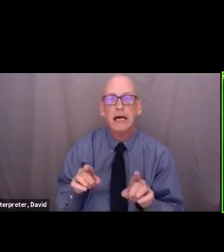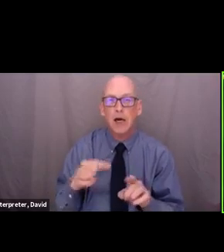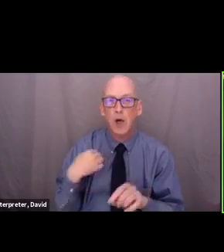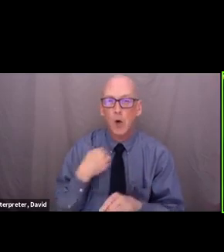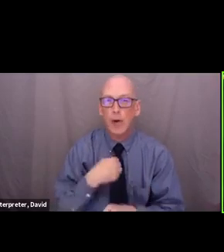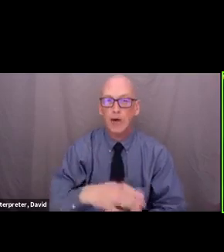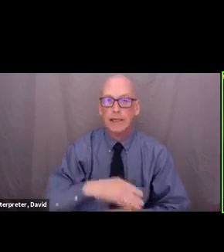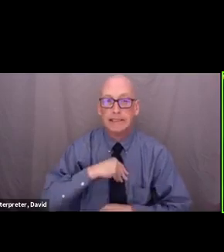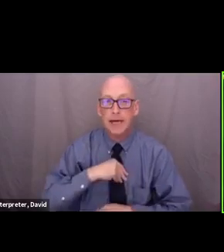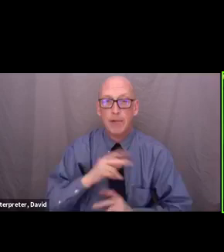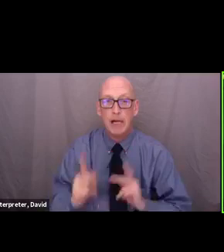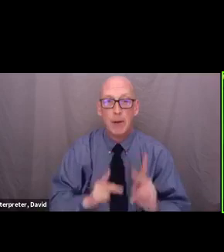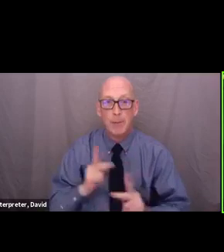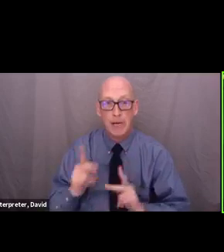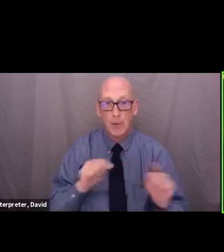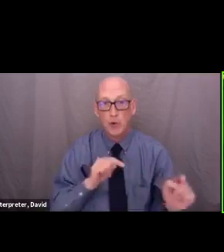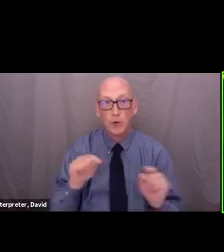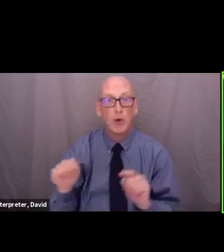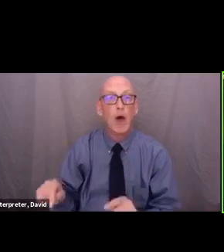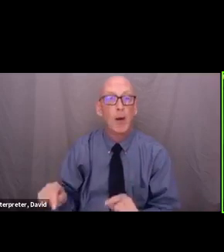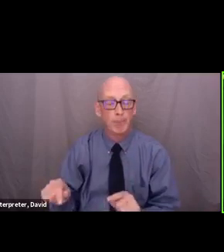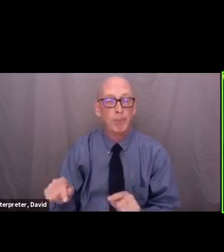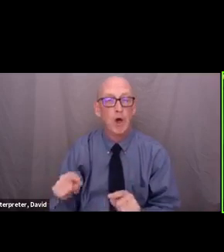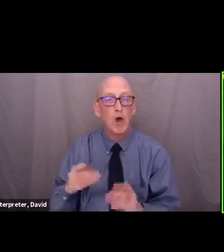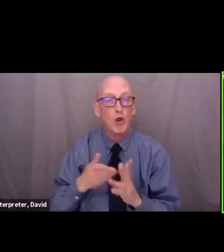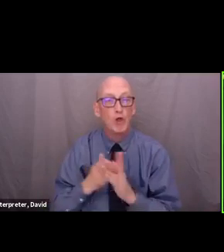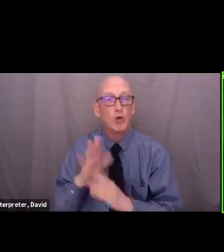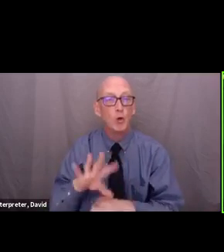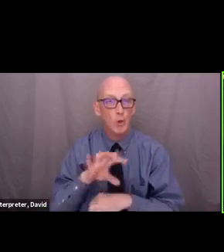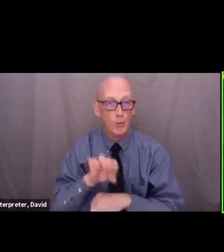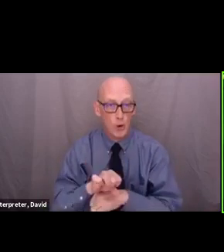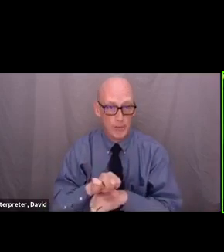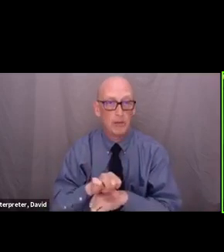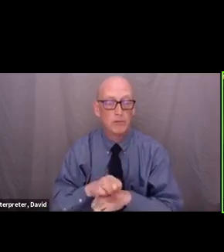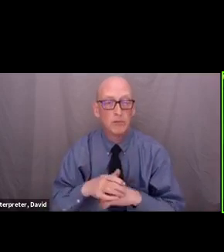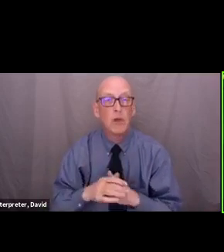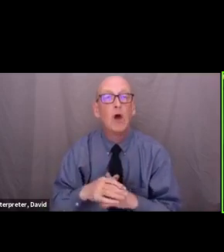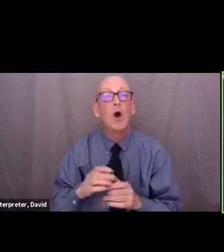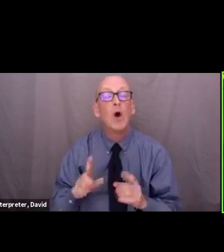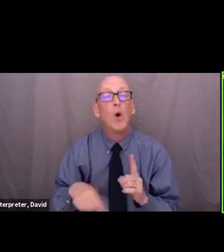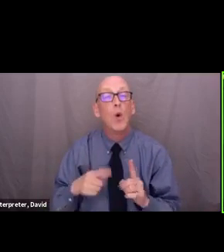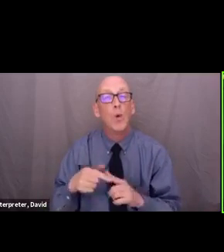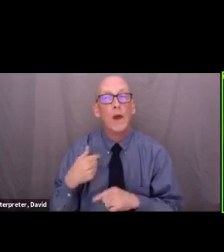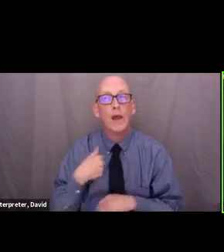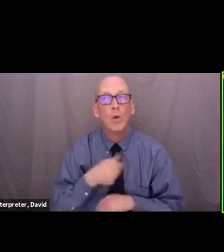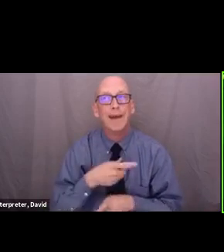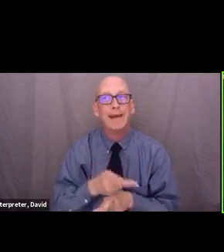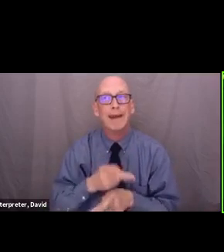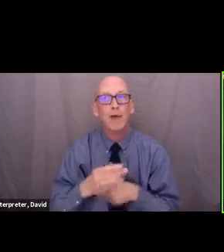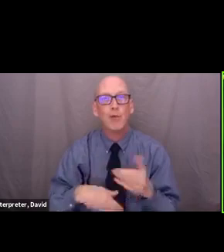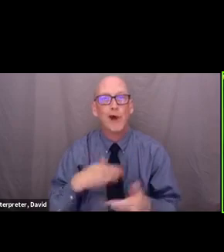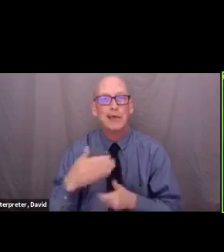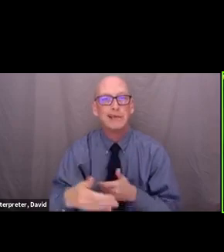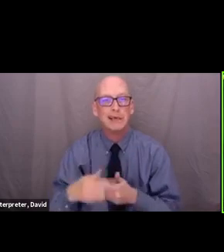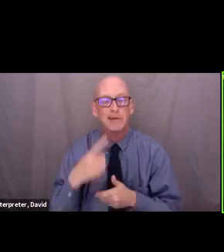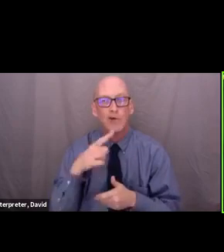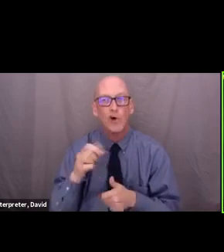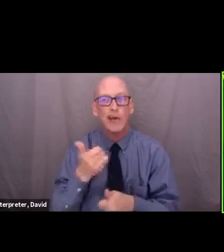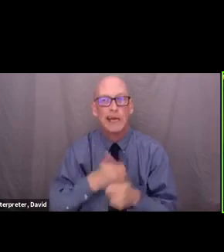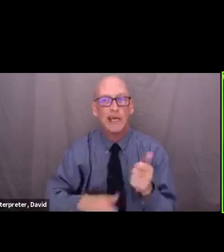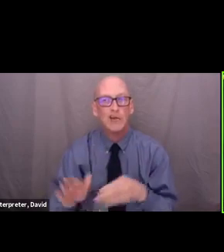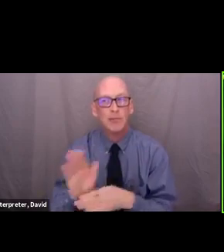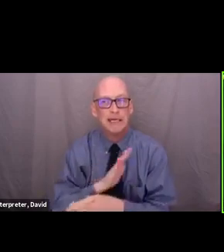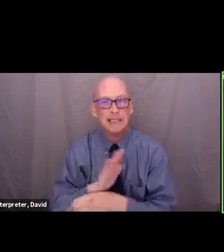accepting individuals to come in by appointment. So as we go through this process that each one of us has to at our businesses to make sure that,